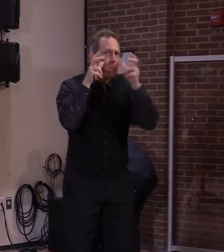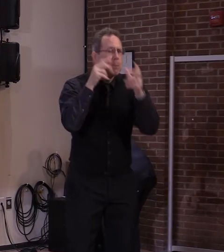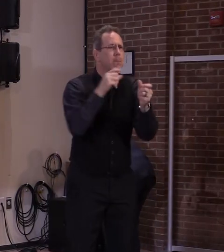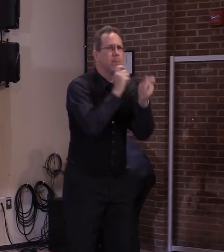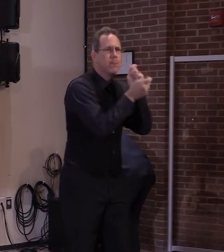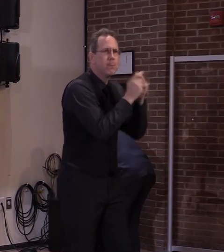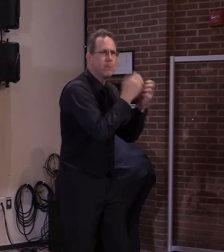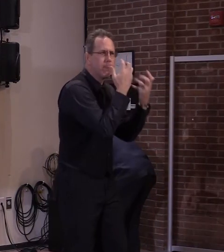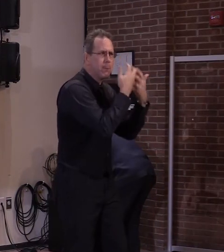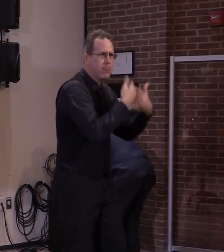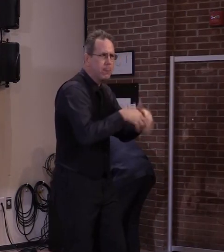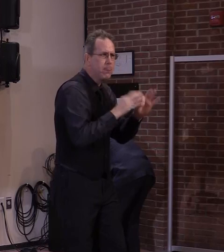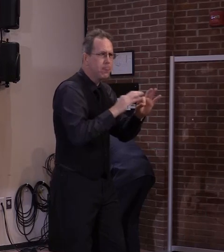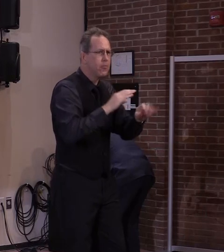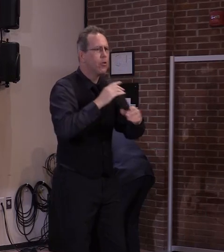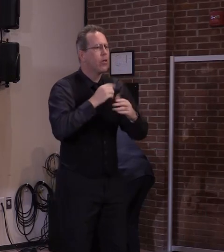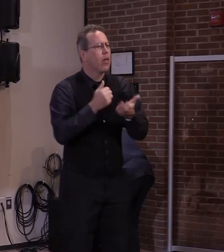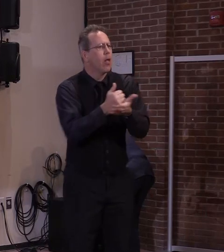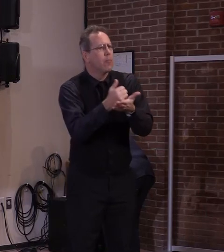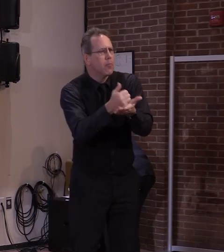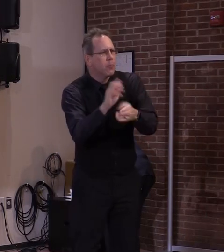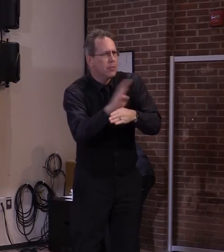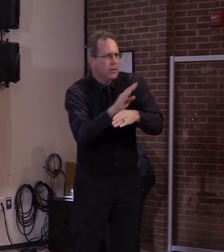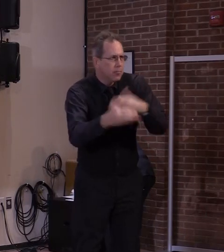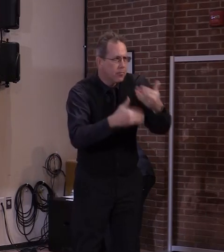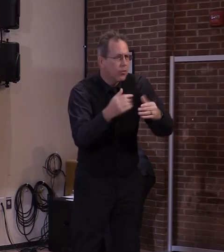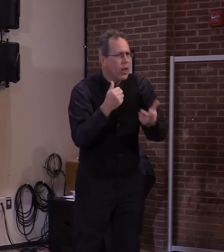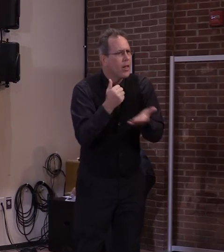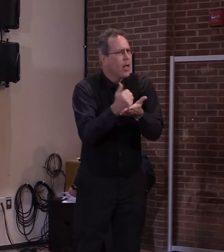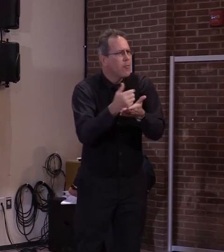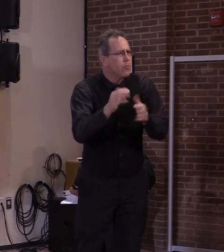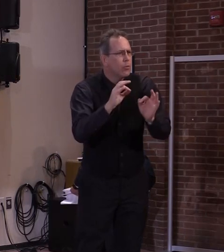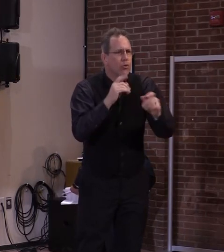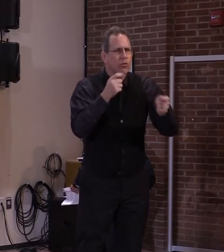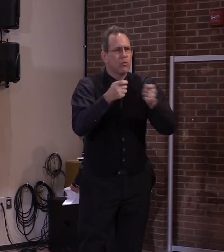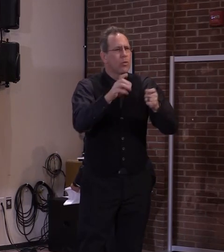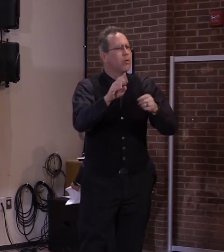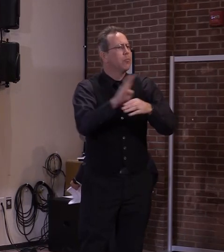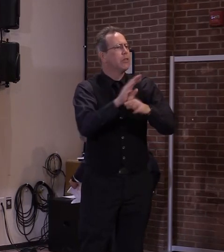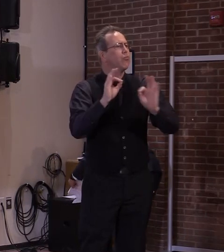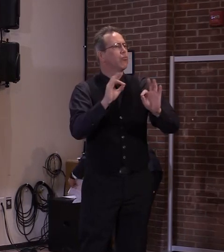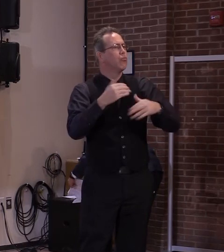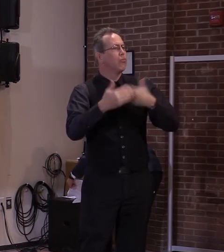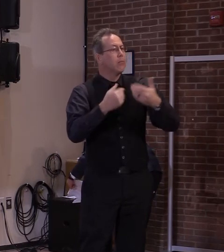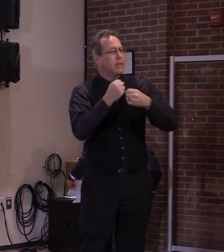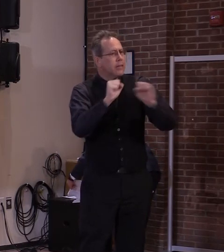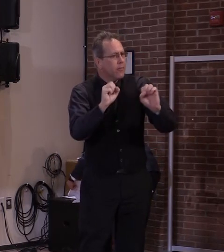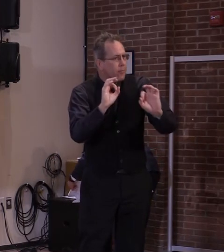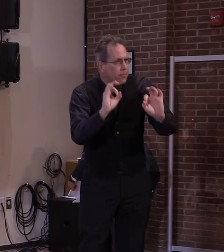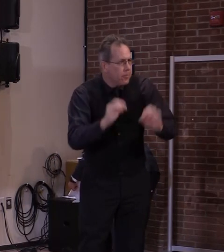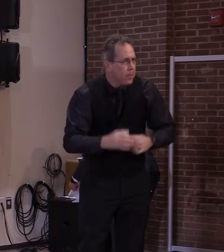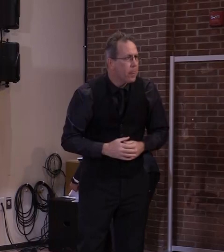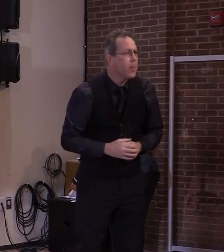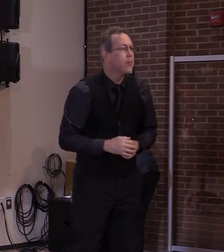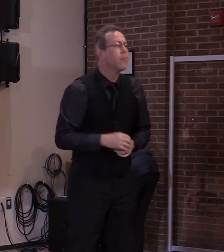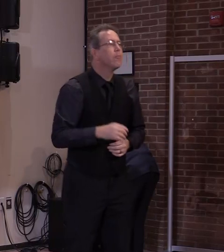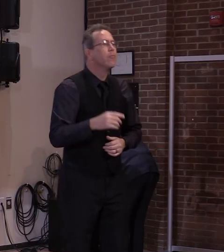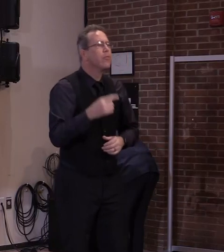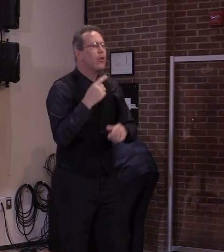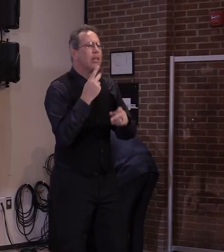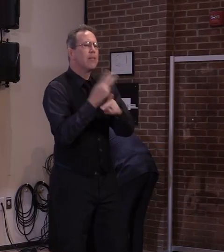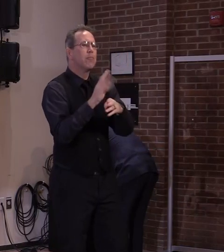this pandemic, to protect their most valuable assets, their employees. We are without a federal